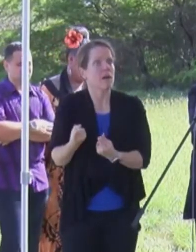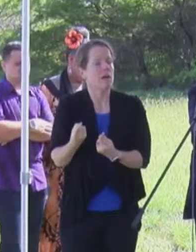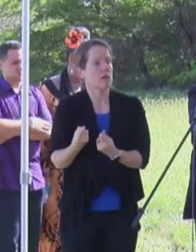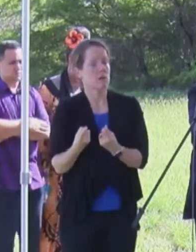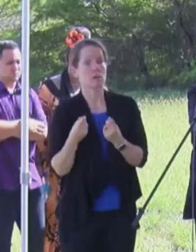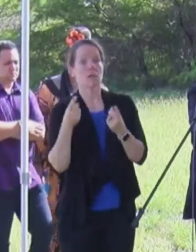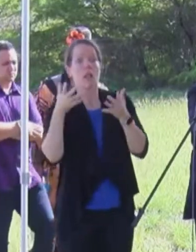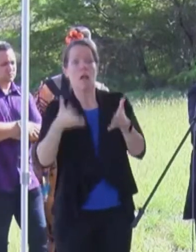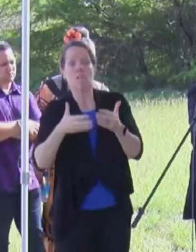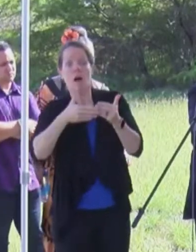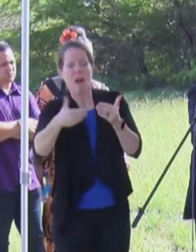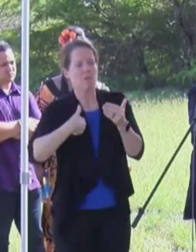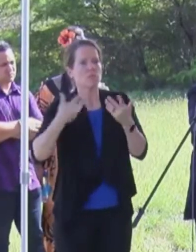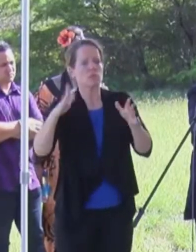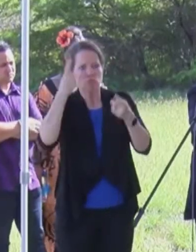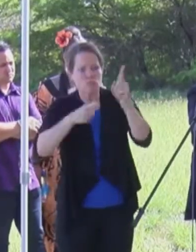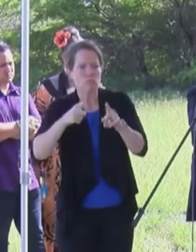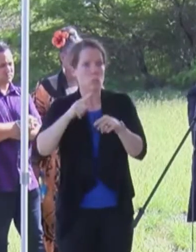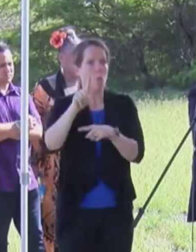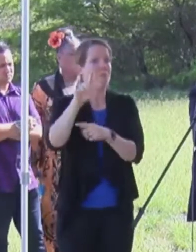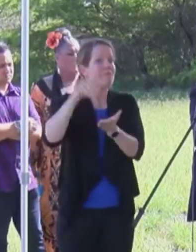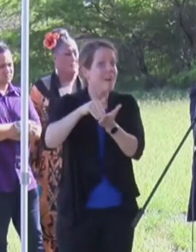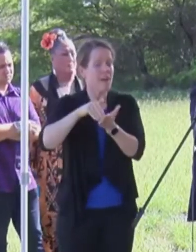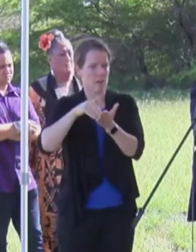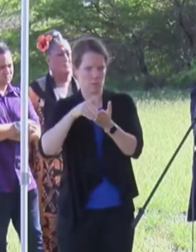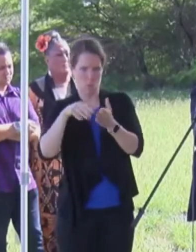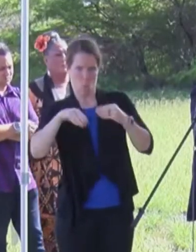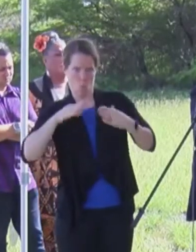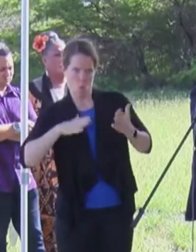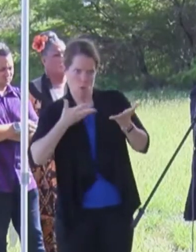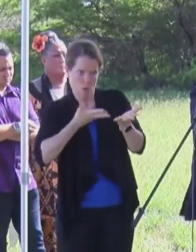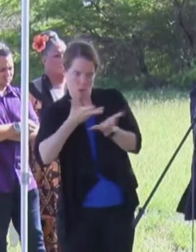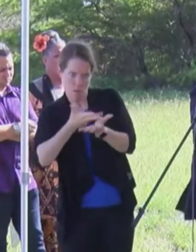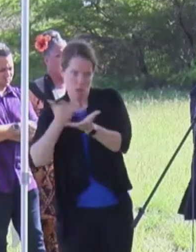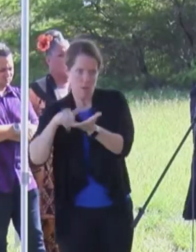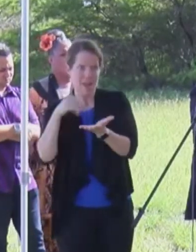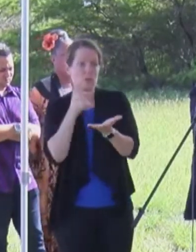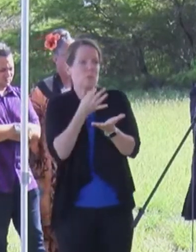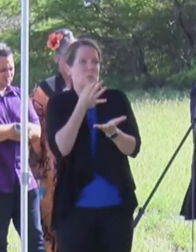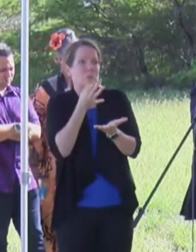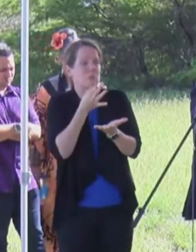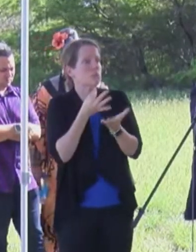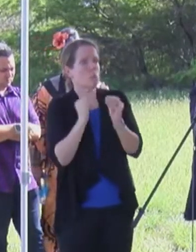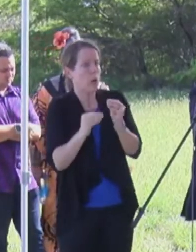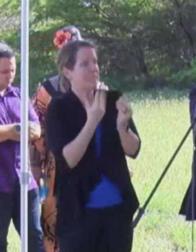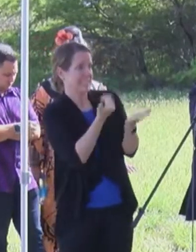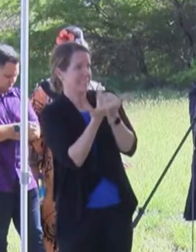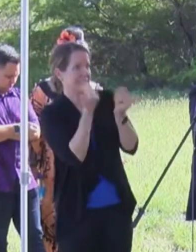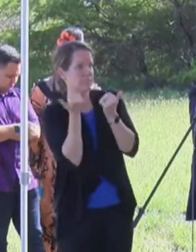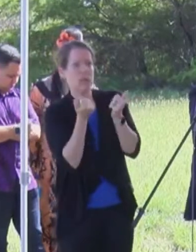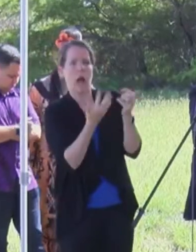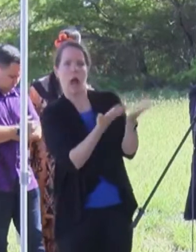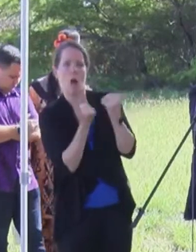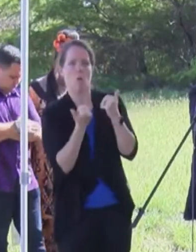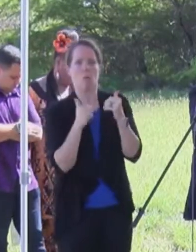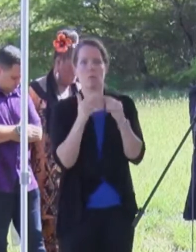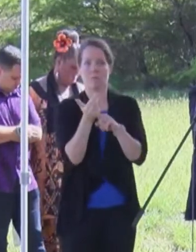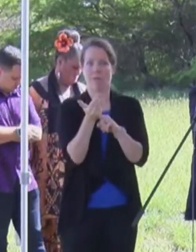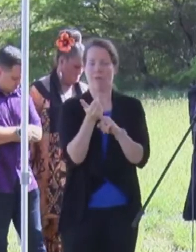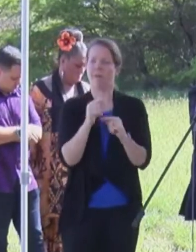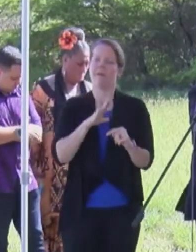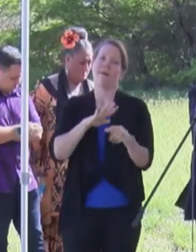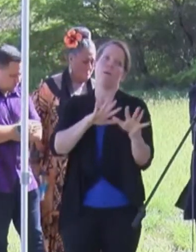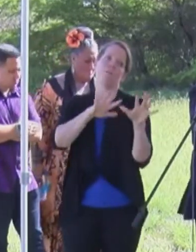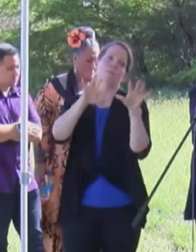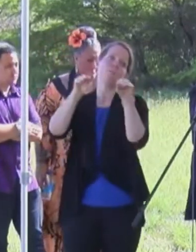there, really will meet most of that part of our priority. Again, we are not going to allow people to